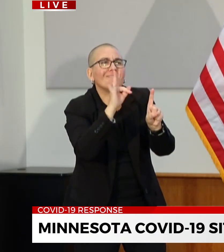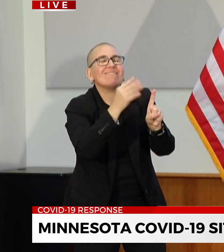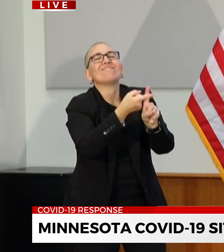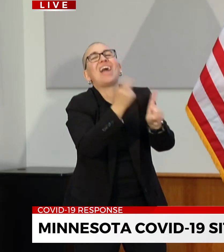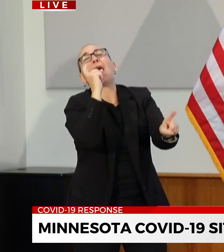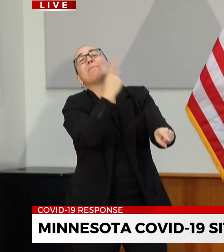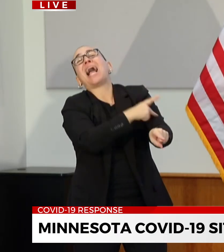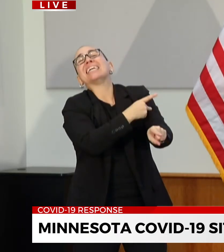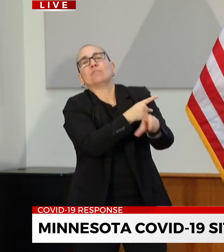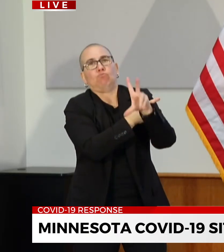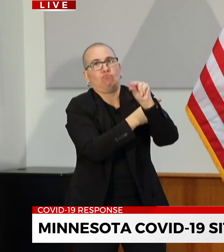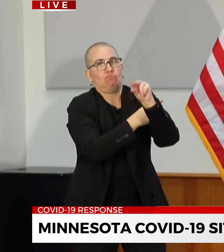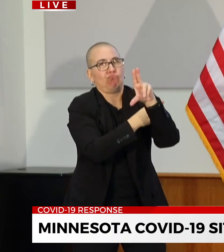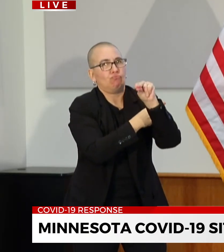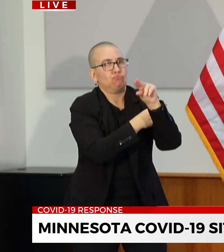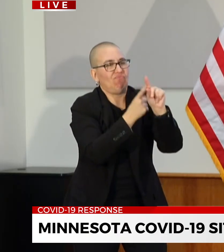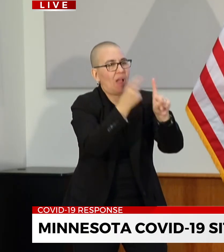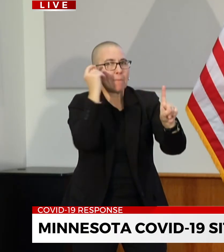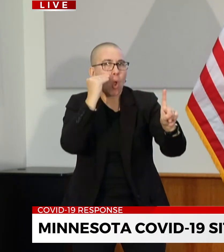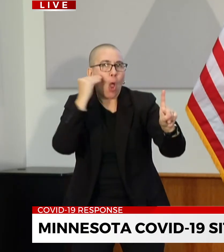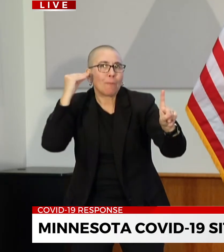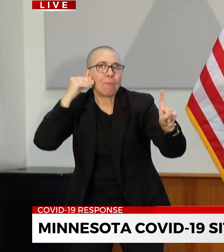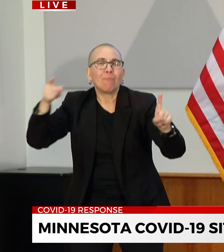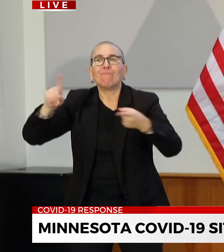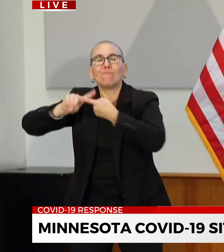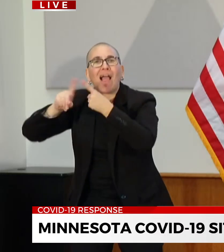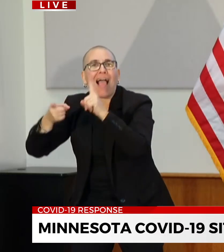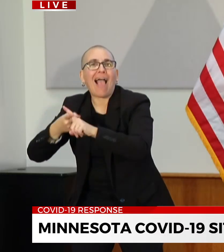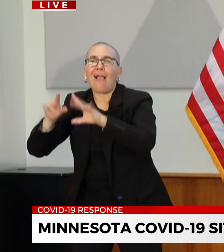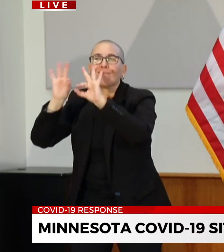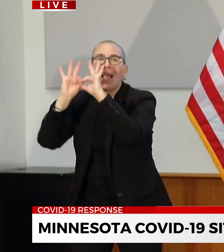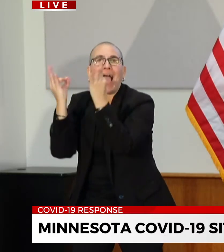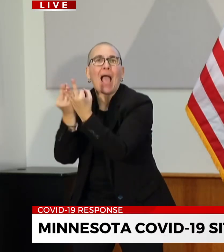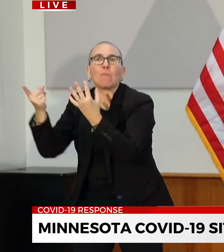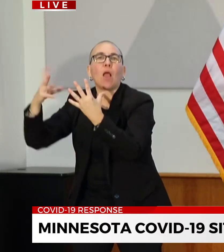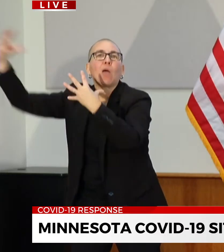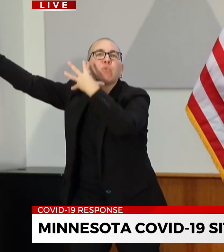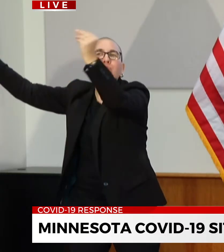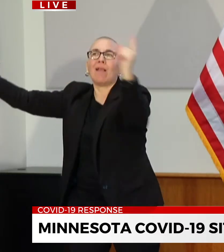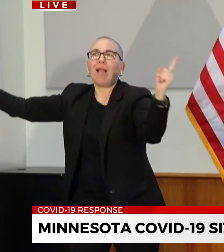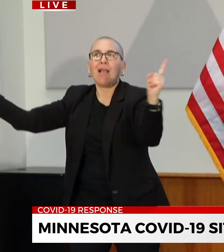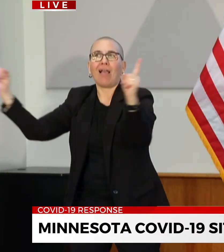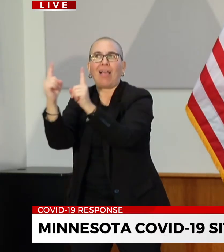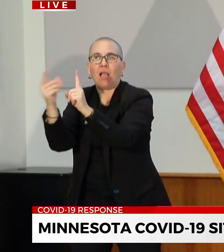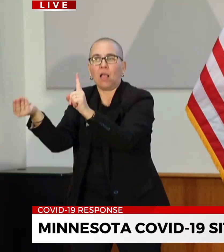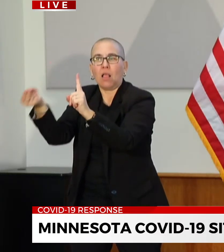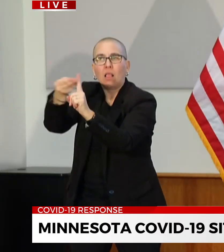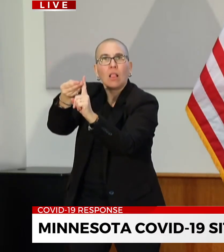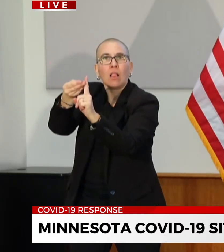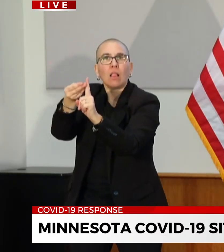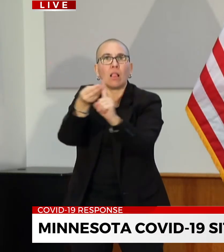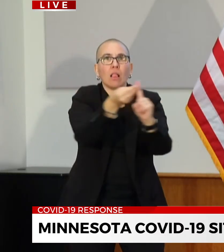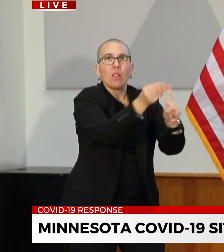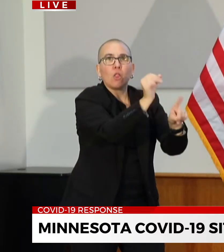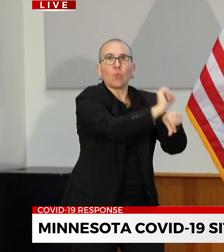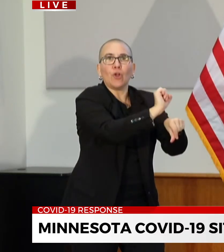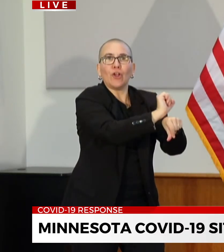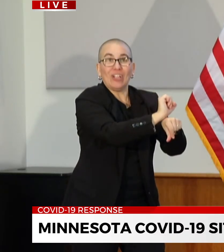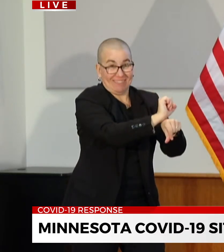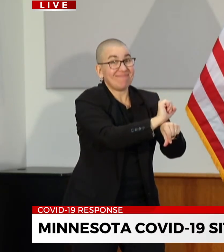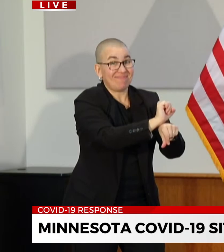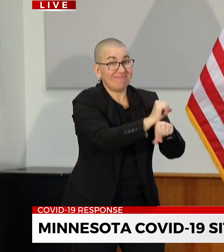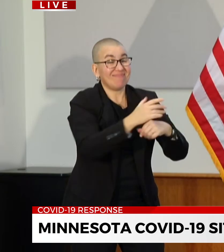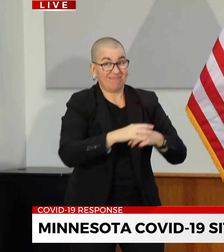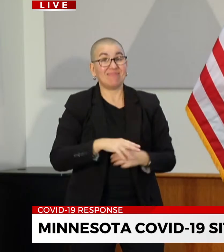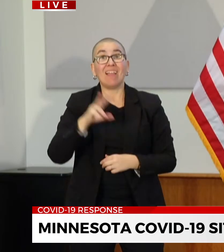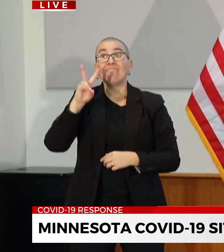neighbors, friends, family, other people that they have contact with outside of their time at work. And the high levels of the virus circulating everywhere in the state